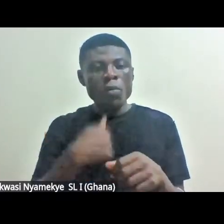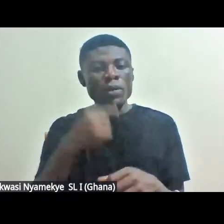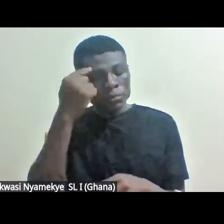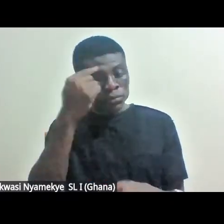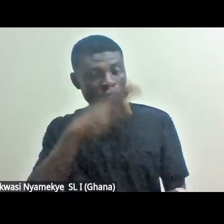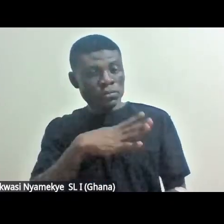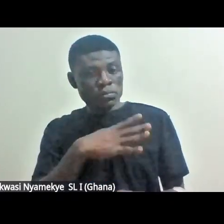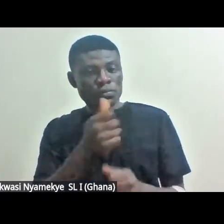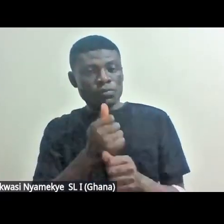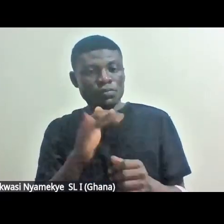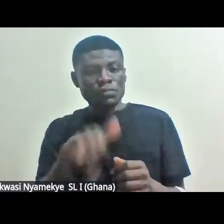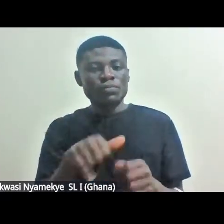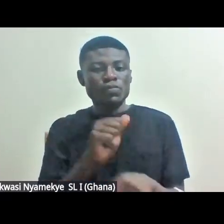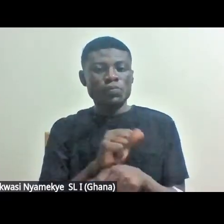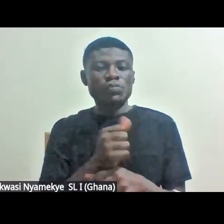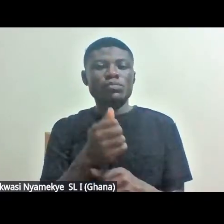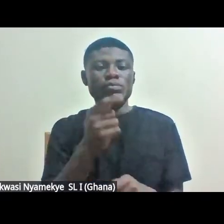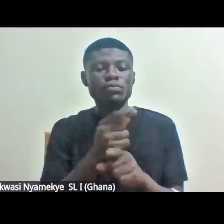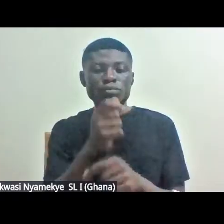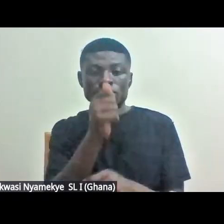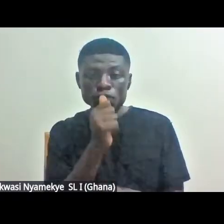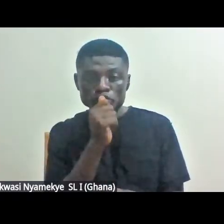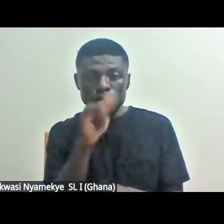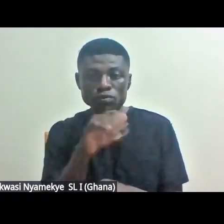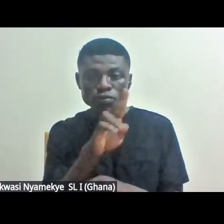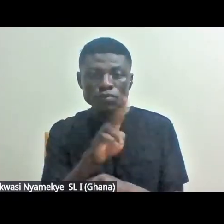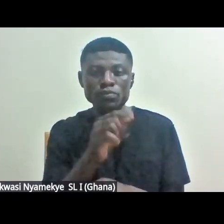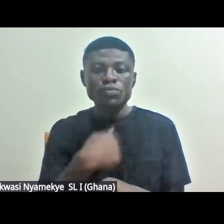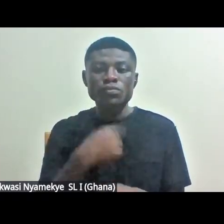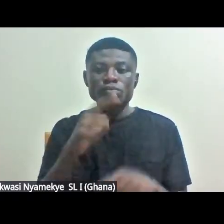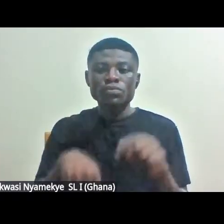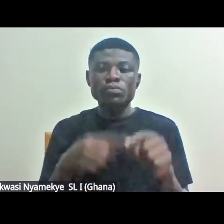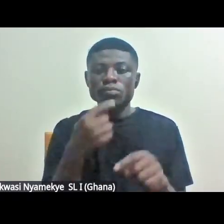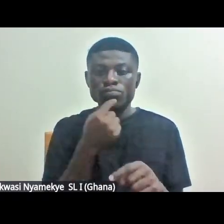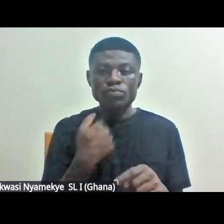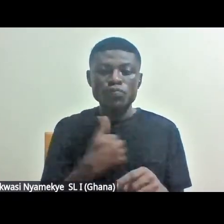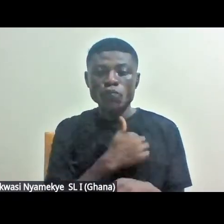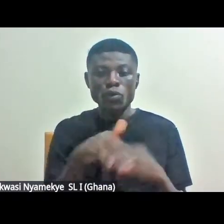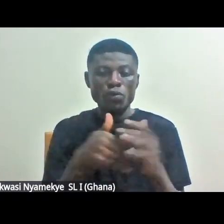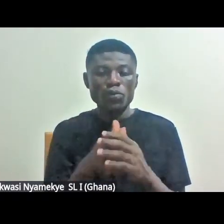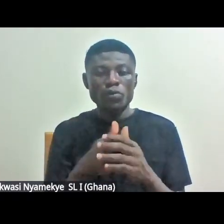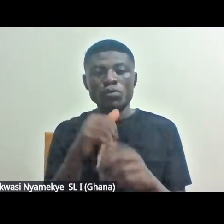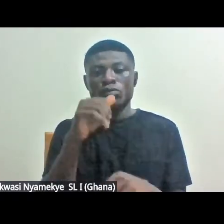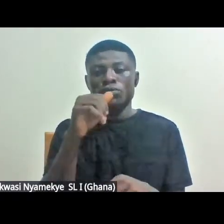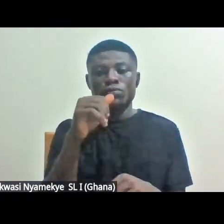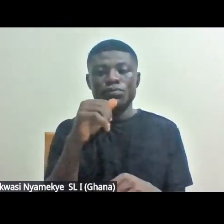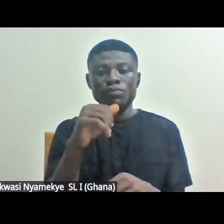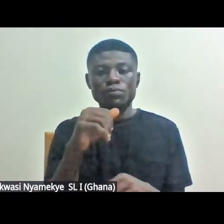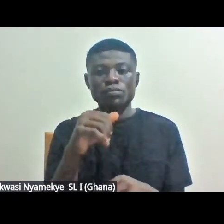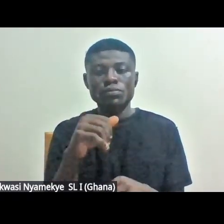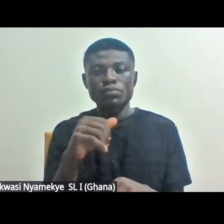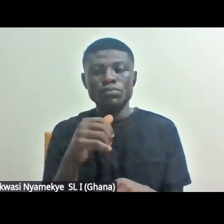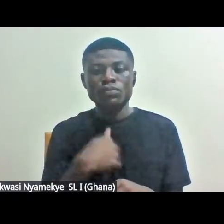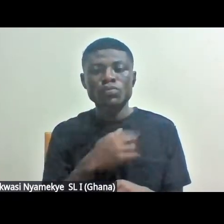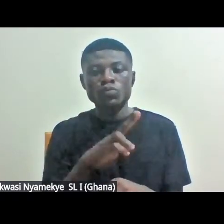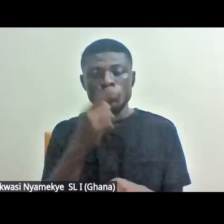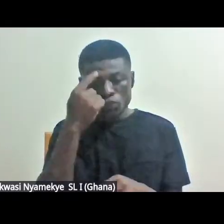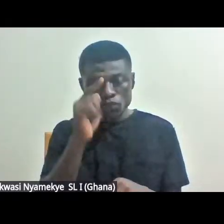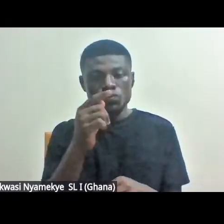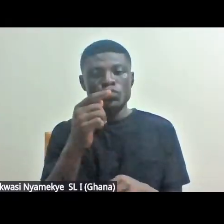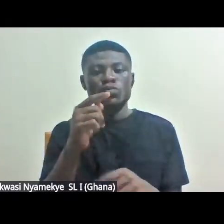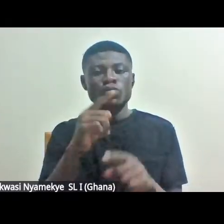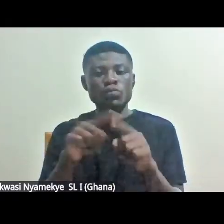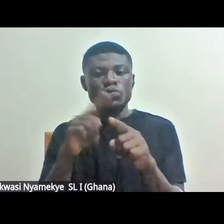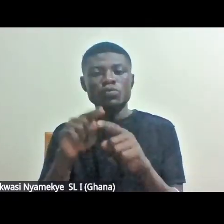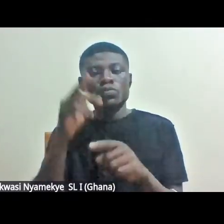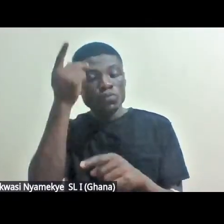isn't anything confidential. I can't say that we are. I use it for regular purposes. I use it